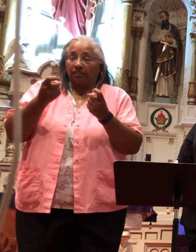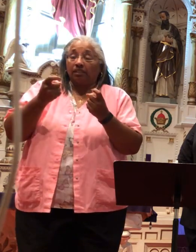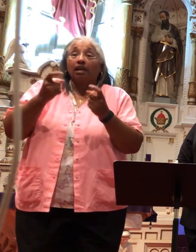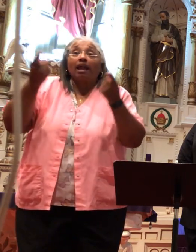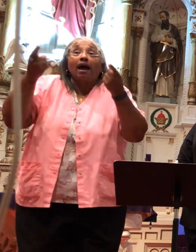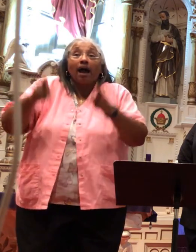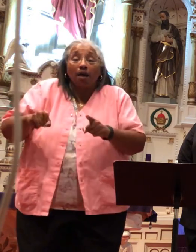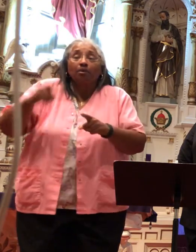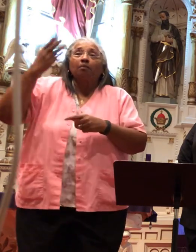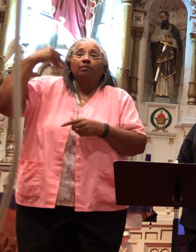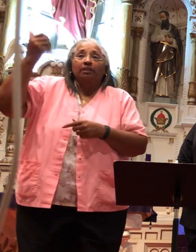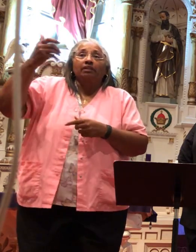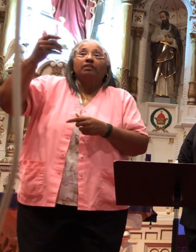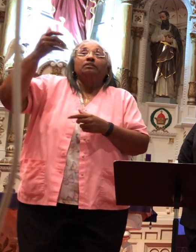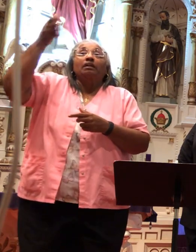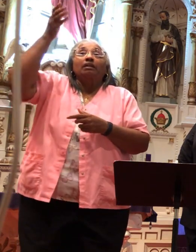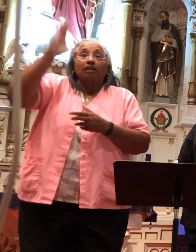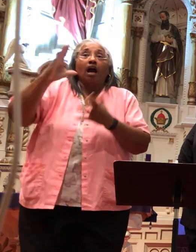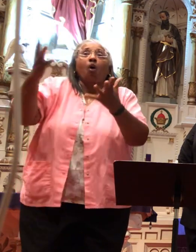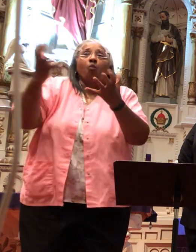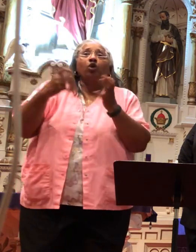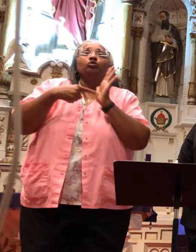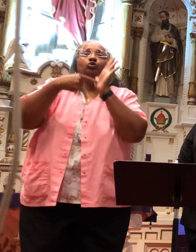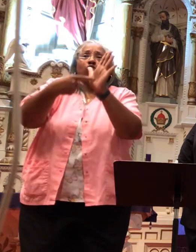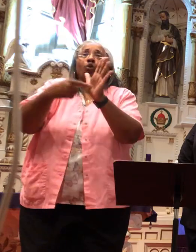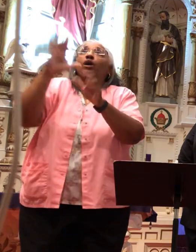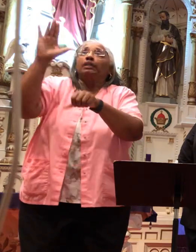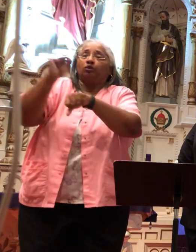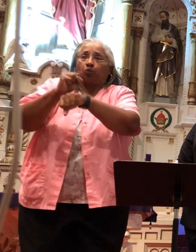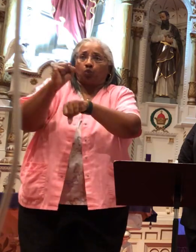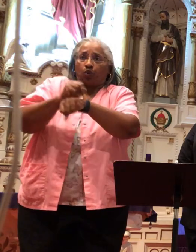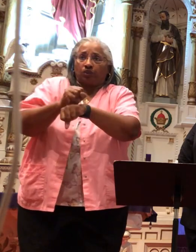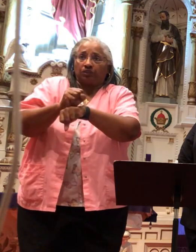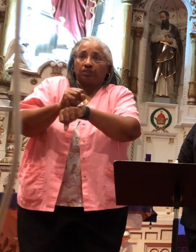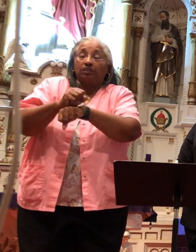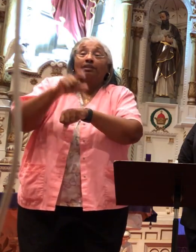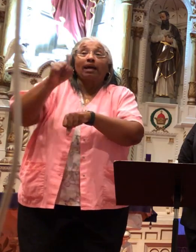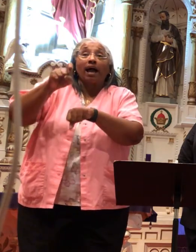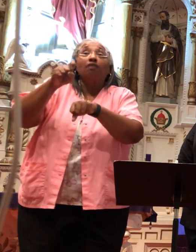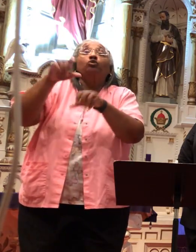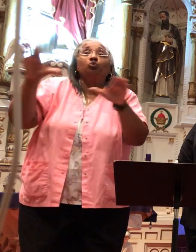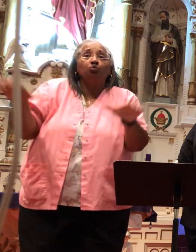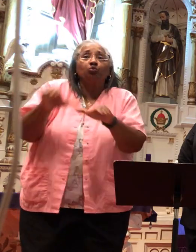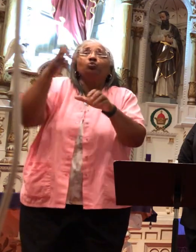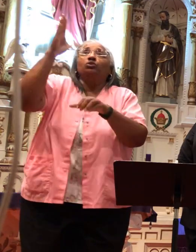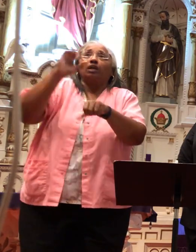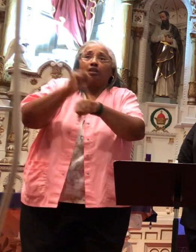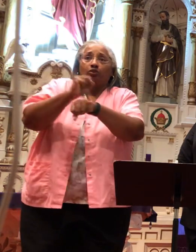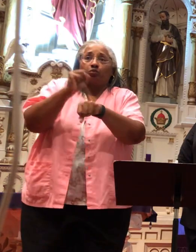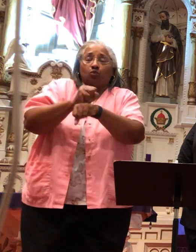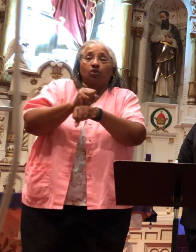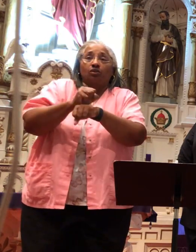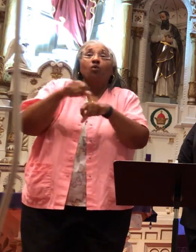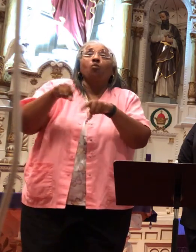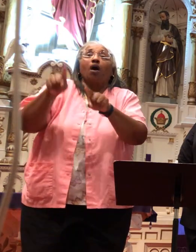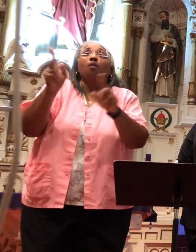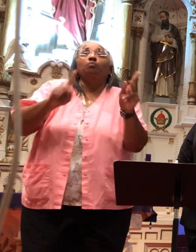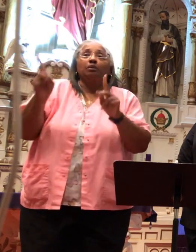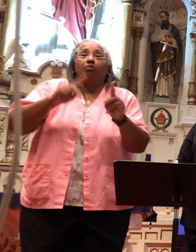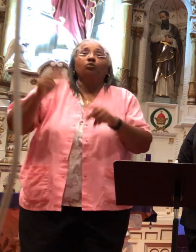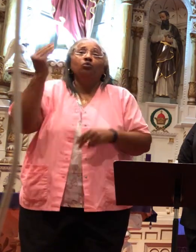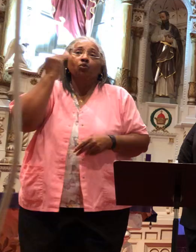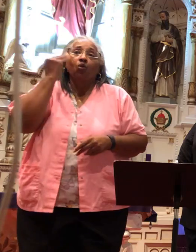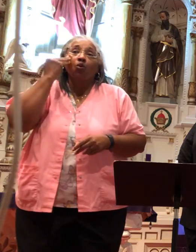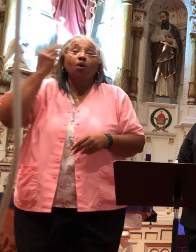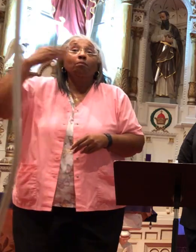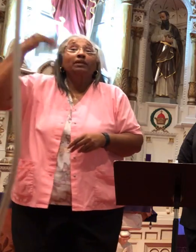visible through him. We have to do the works of the one who sent me while it is day. Night is